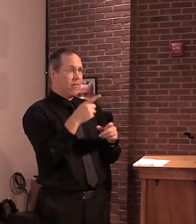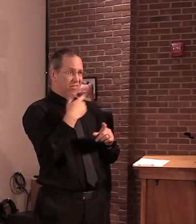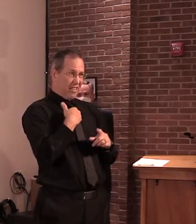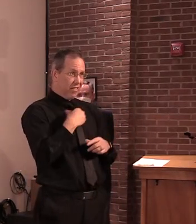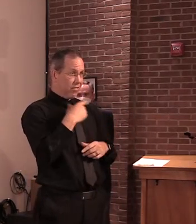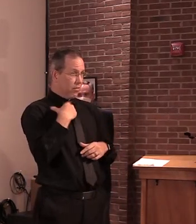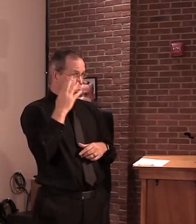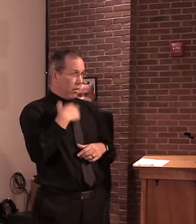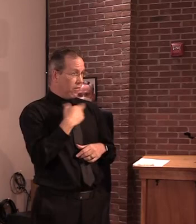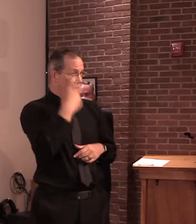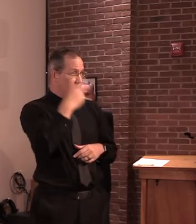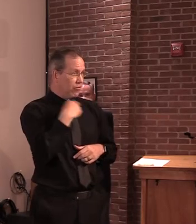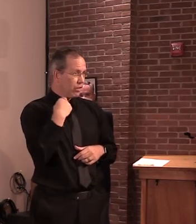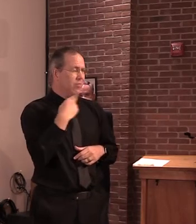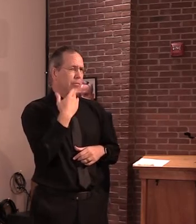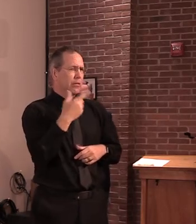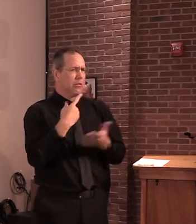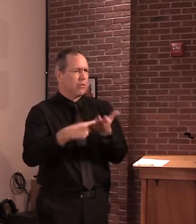place to be.